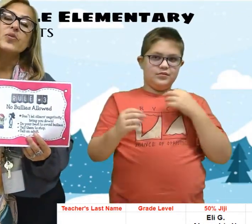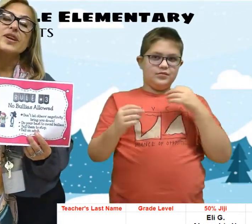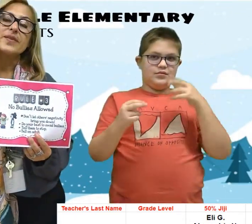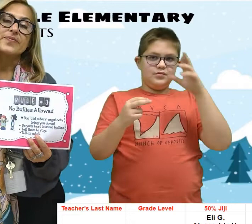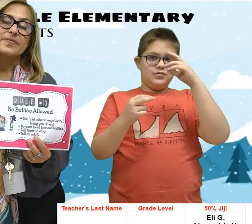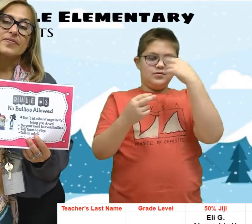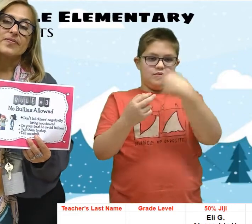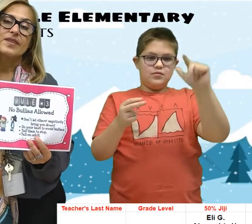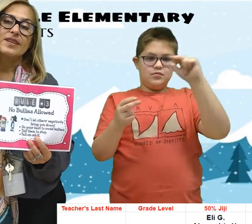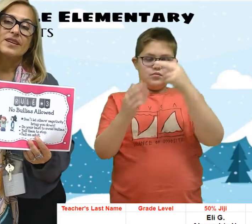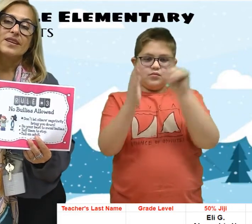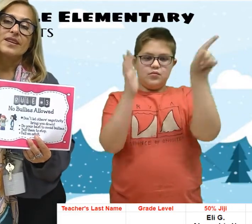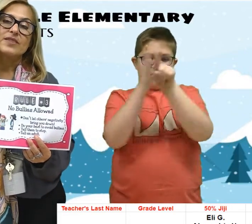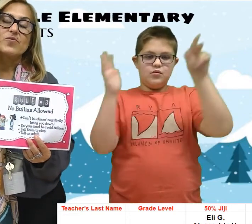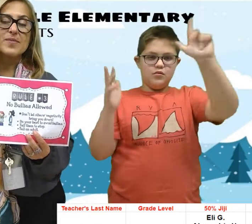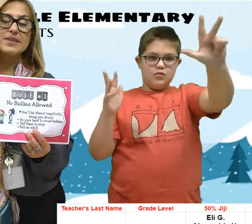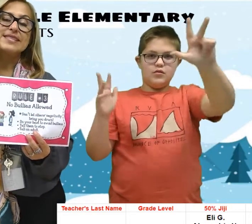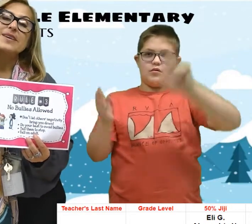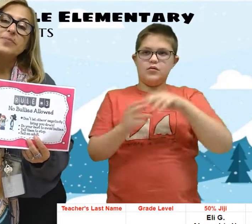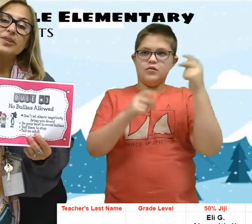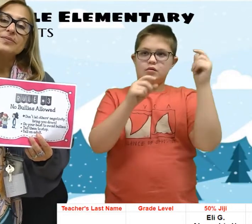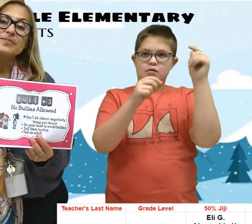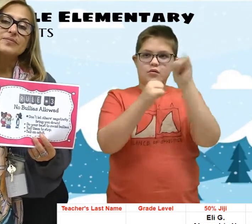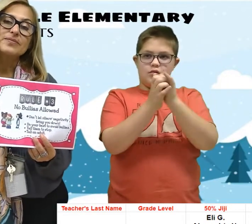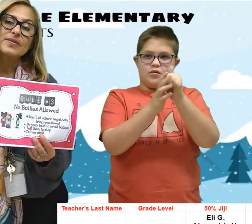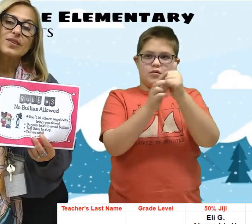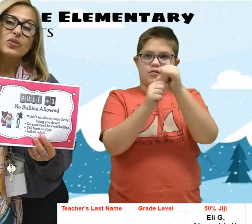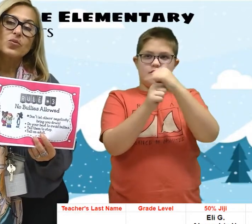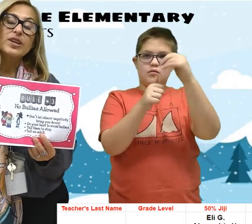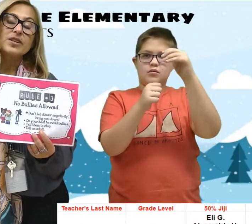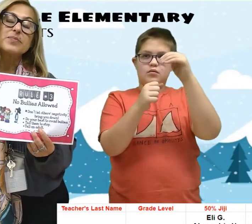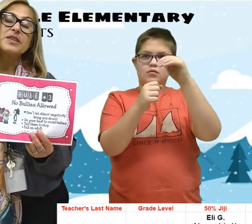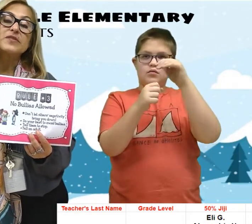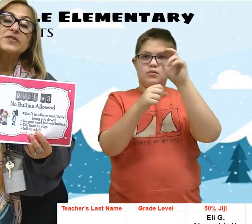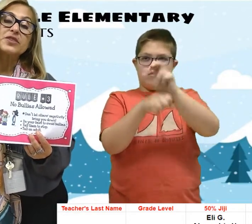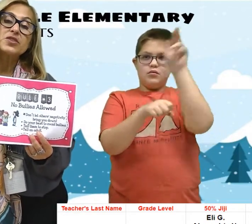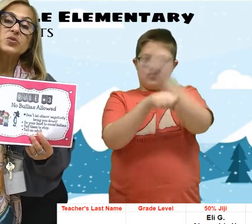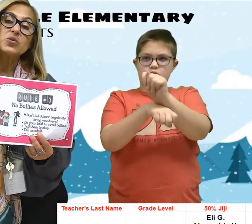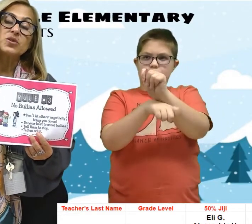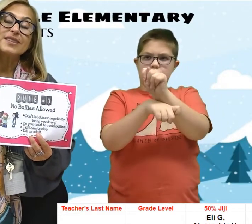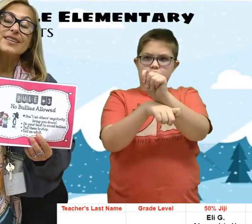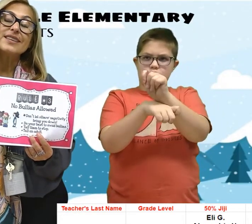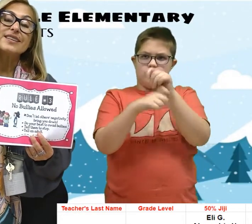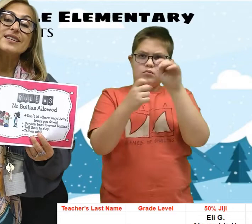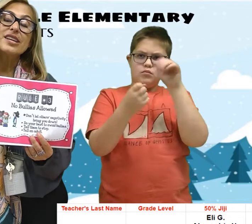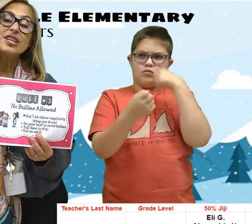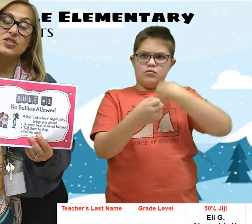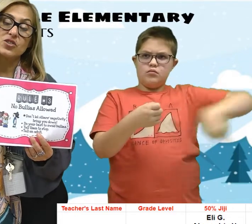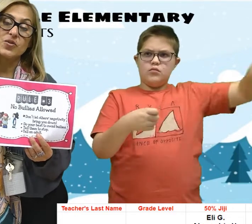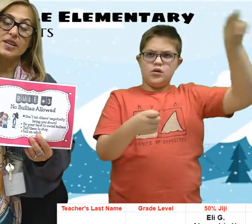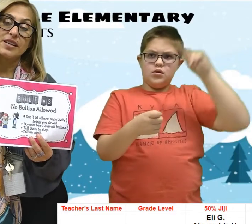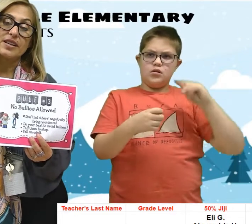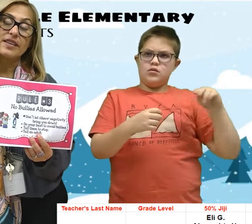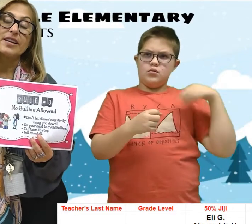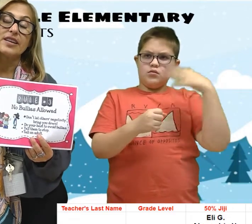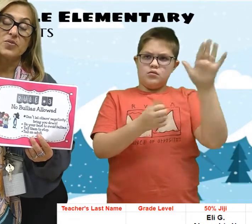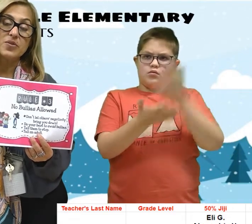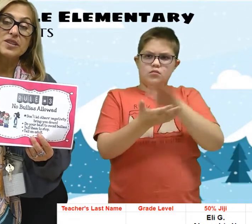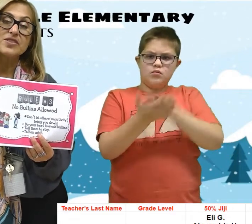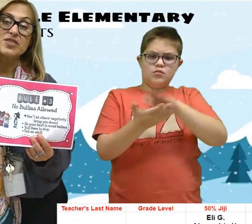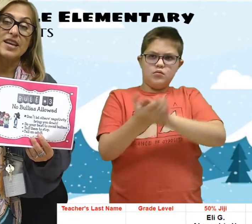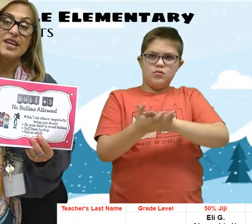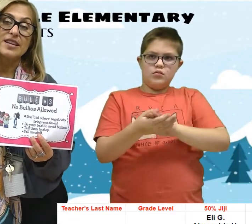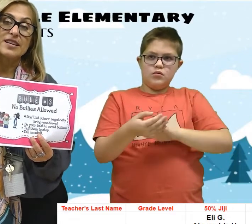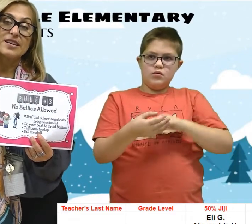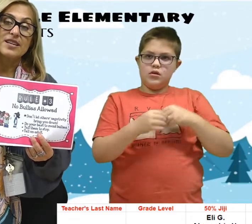Rule three, Raymond Temple, we could be the first school in history that can